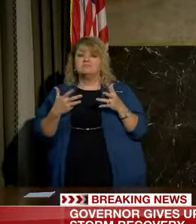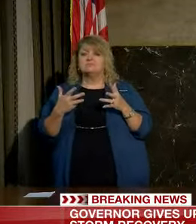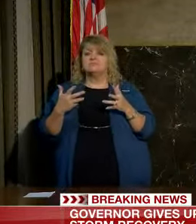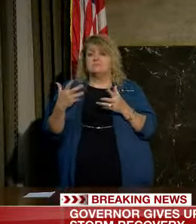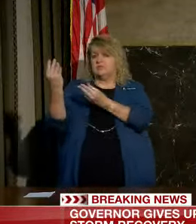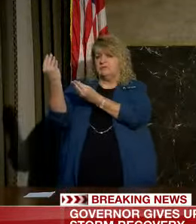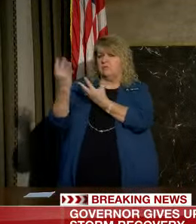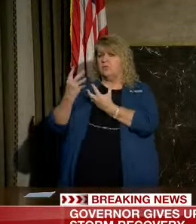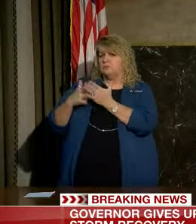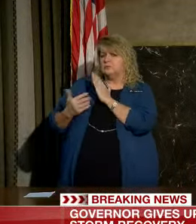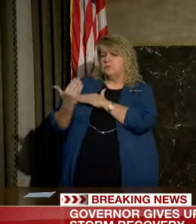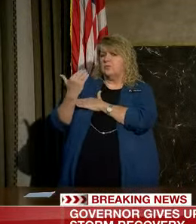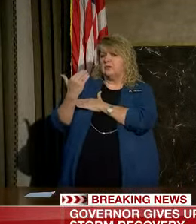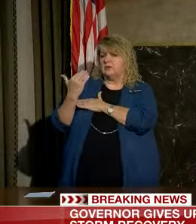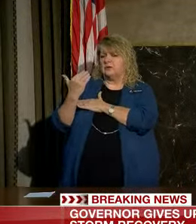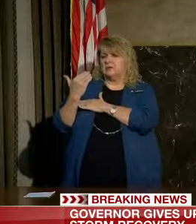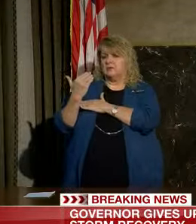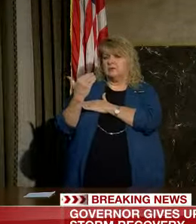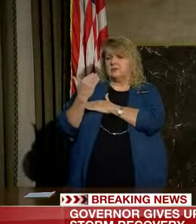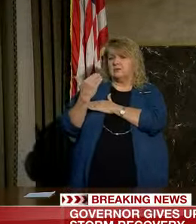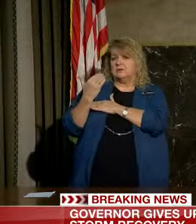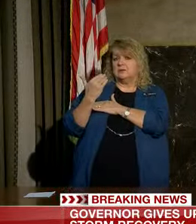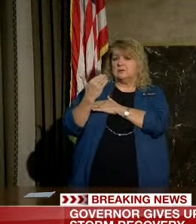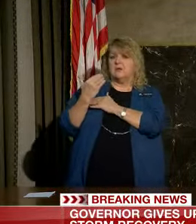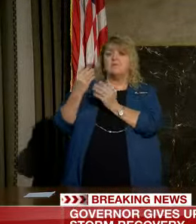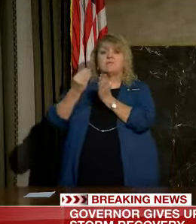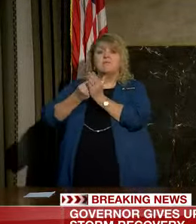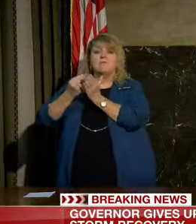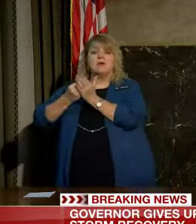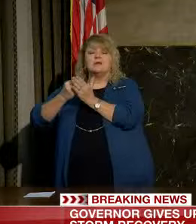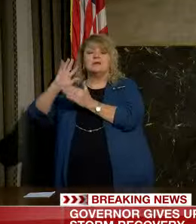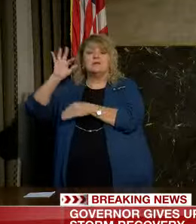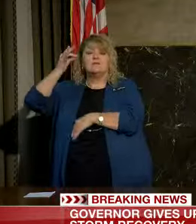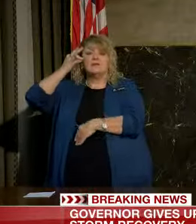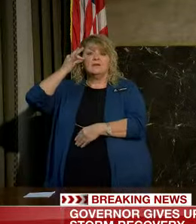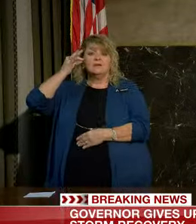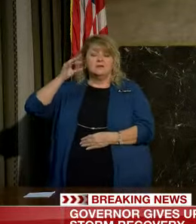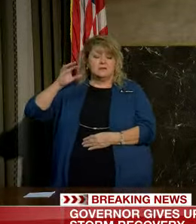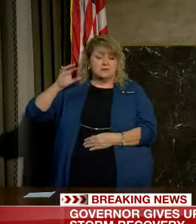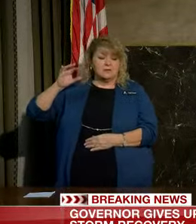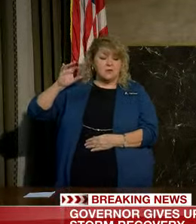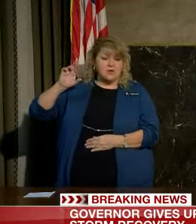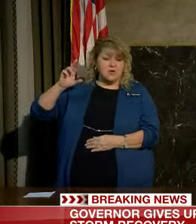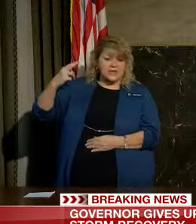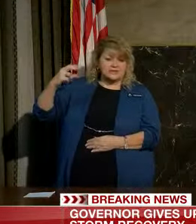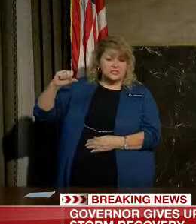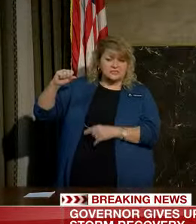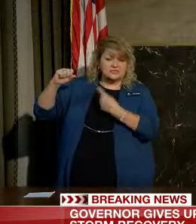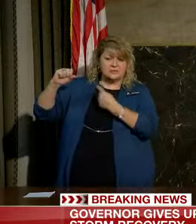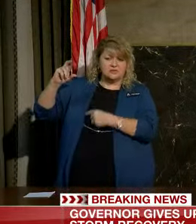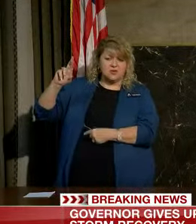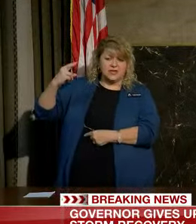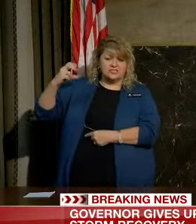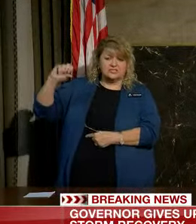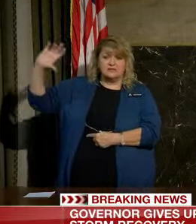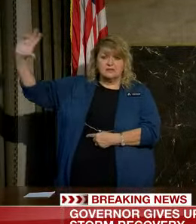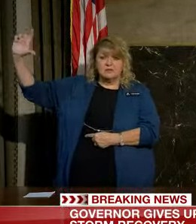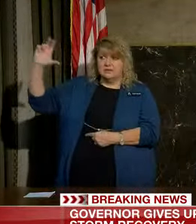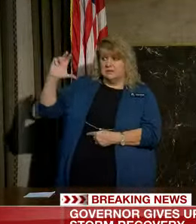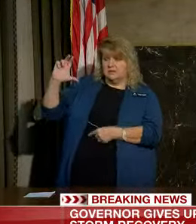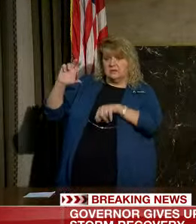this morning that significant amount of funding from federal HHS is going to be coming down to primary care